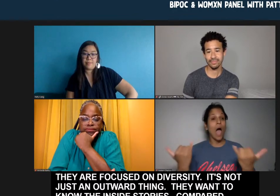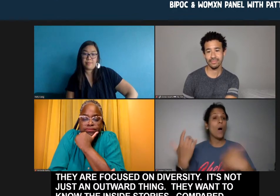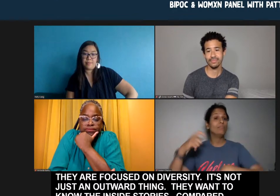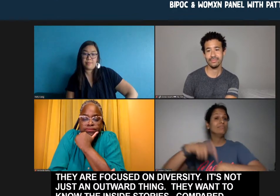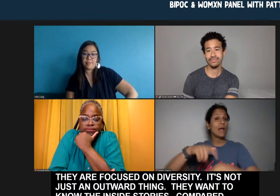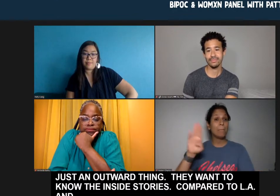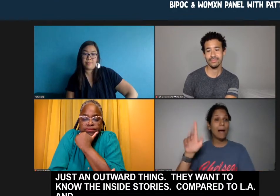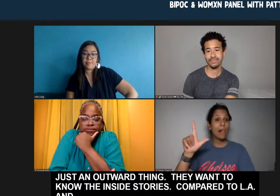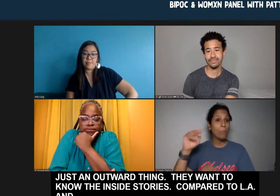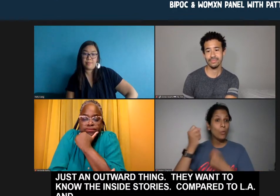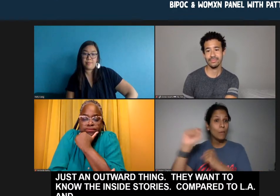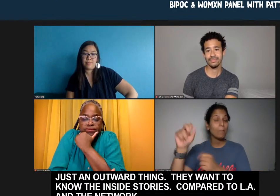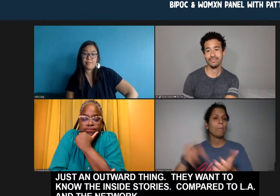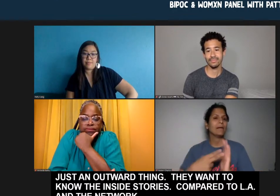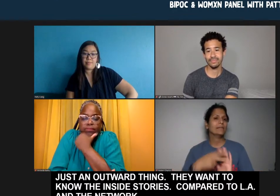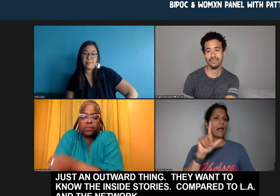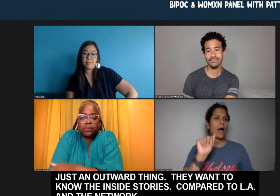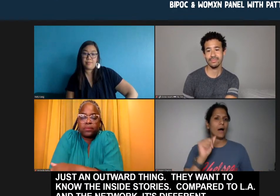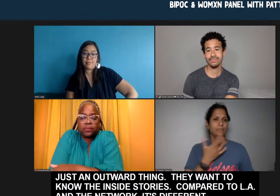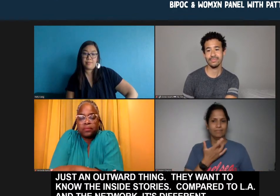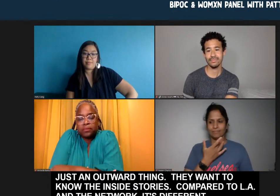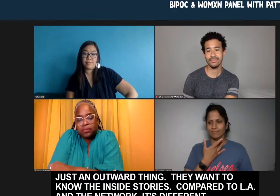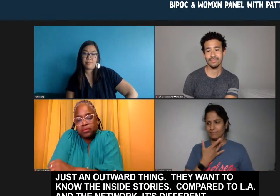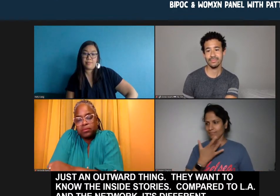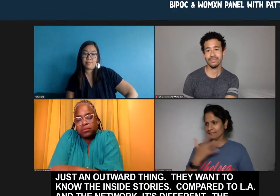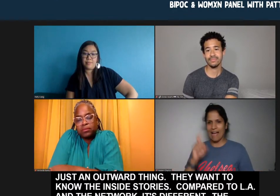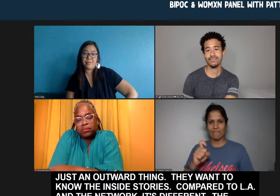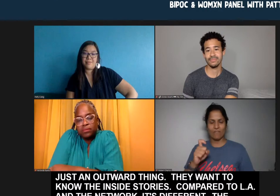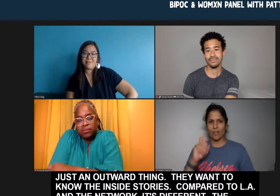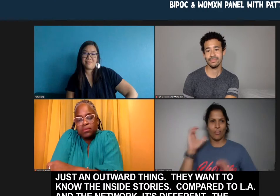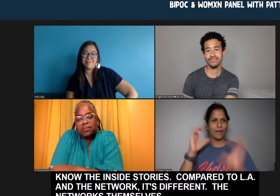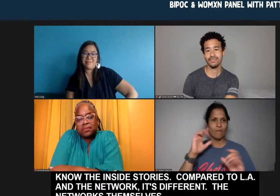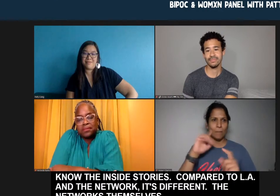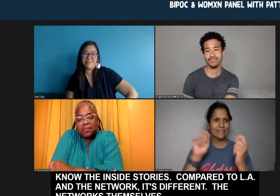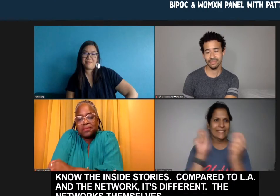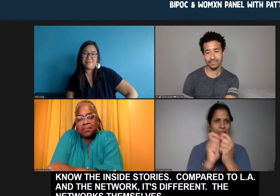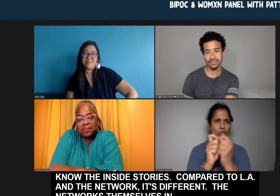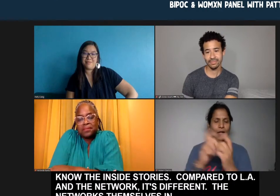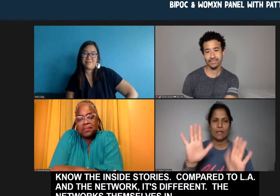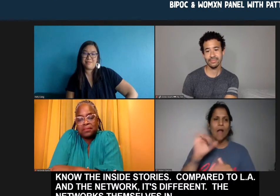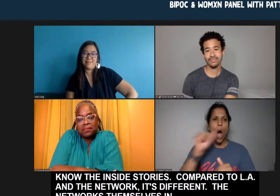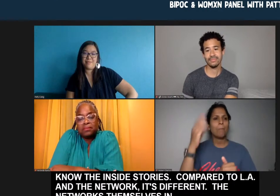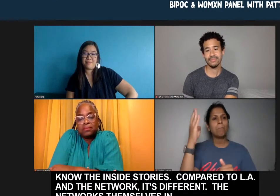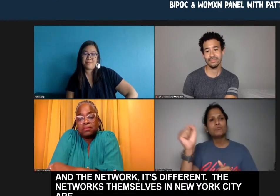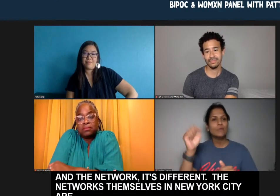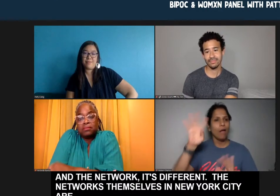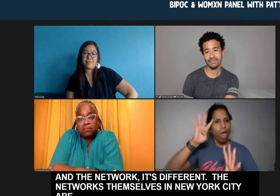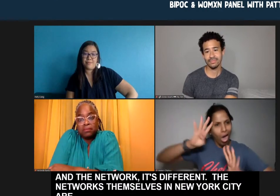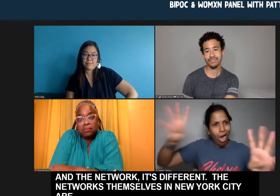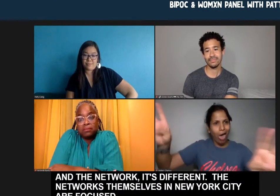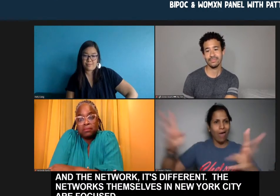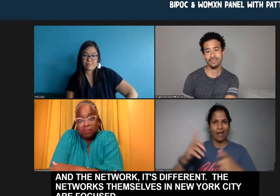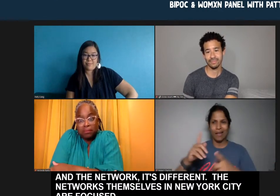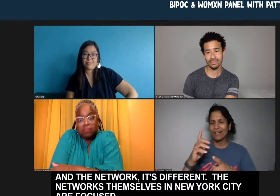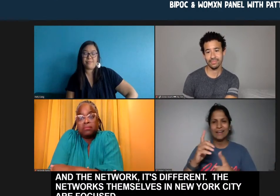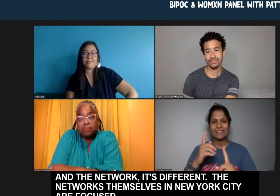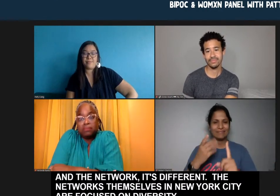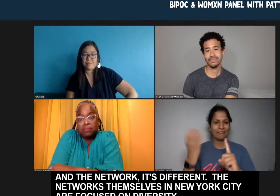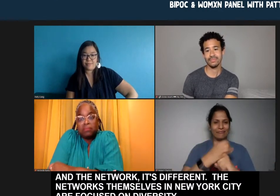The networks themselves in New York City are focused on diversity. And so Los Angeles has to understand that, oh, wow, I mean, I